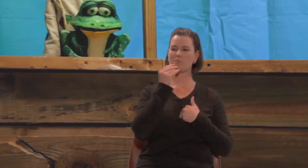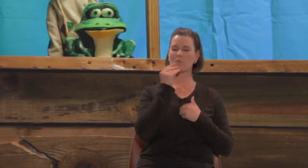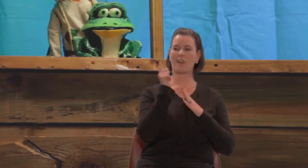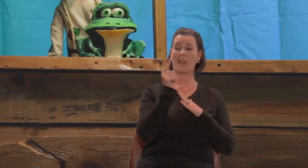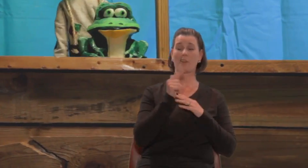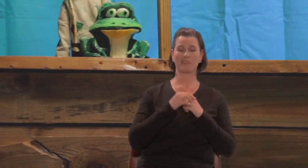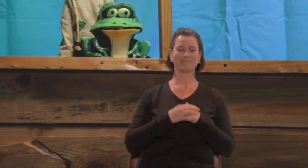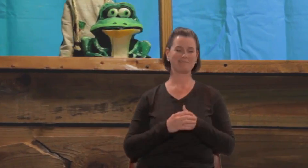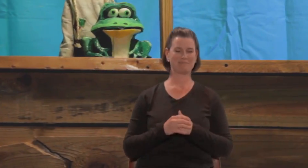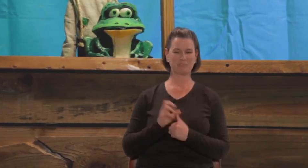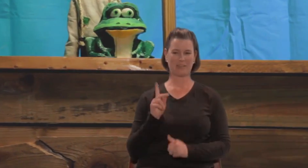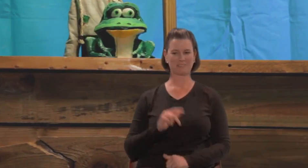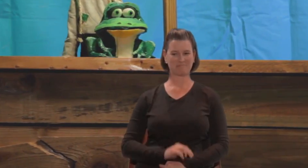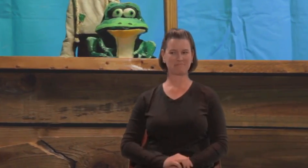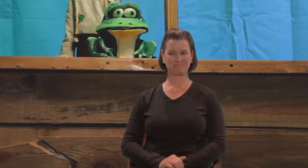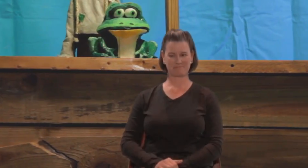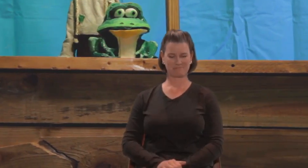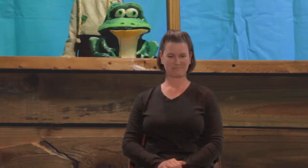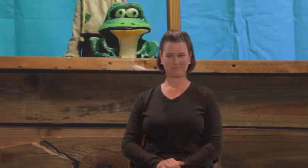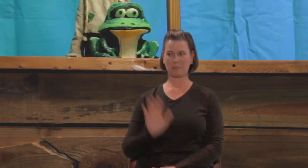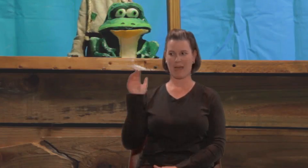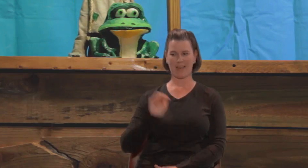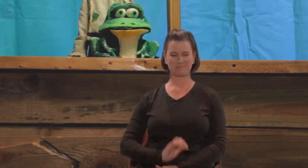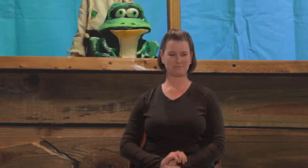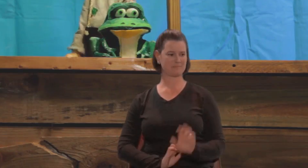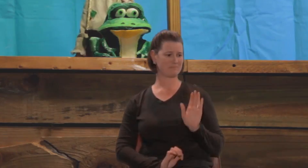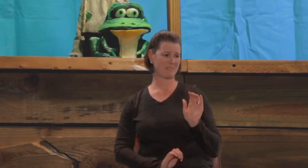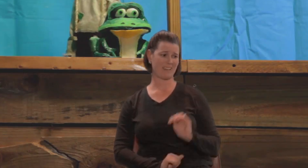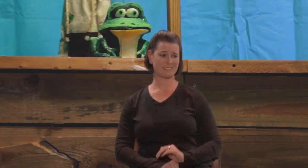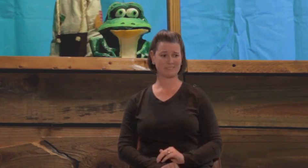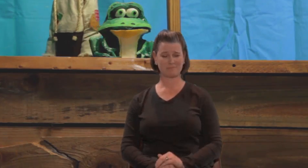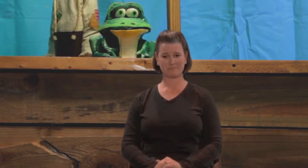You fly pie. Oh, hush. Bye. Bye.